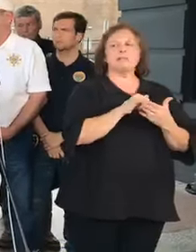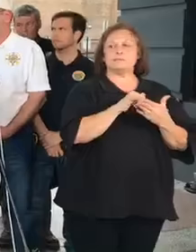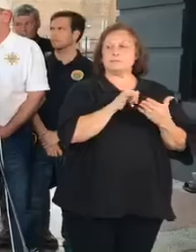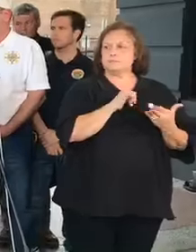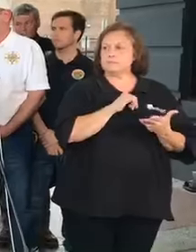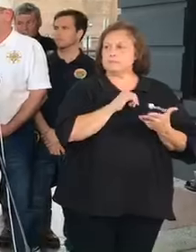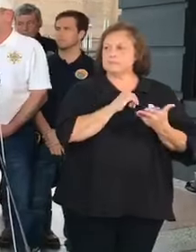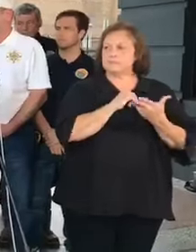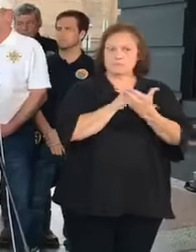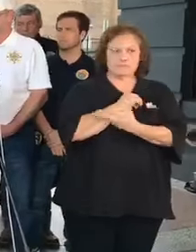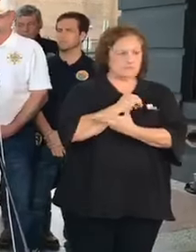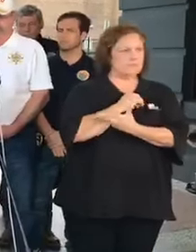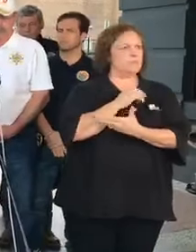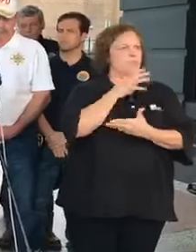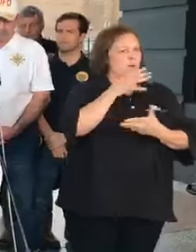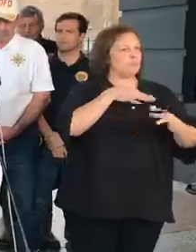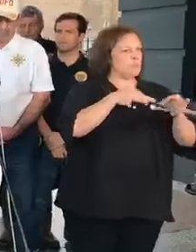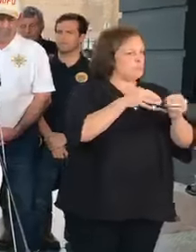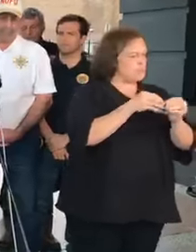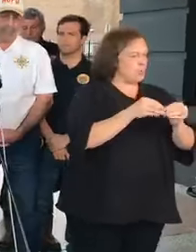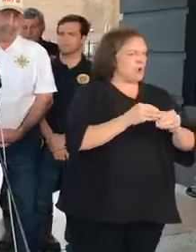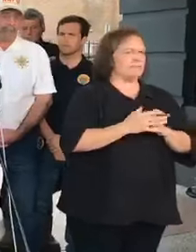taking. Director?